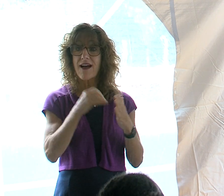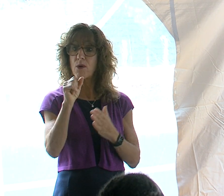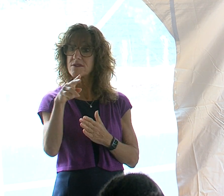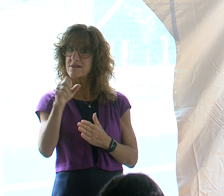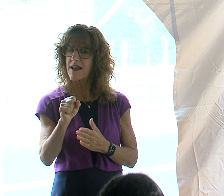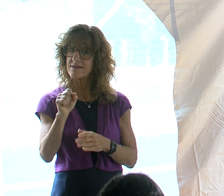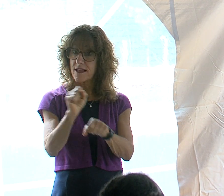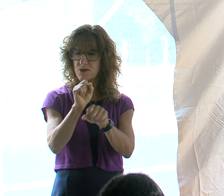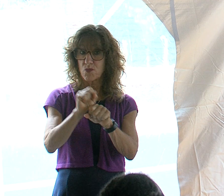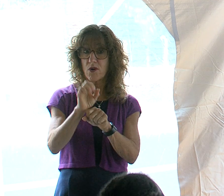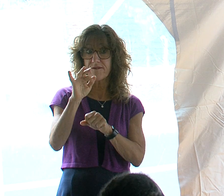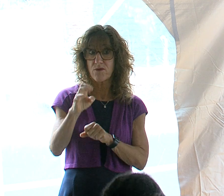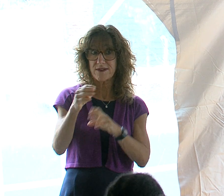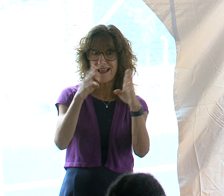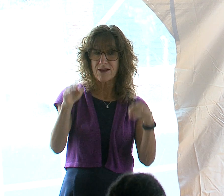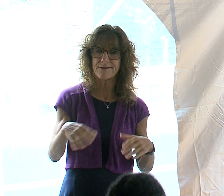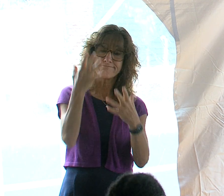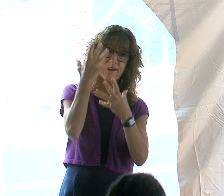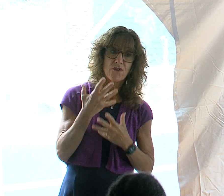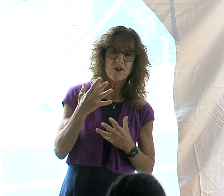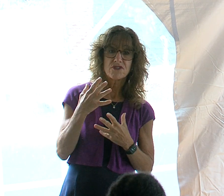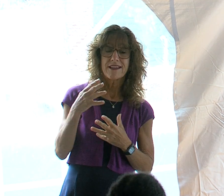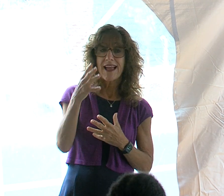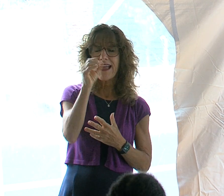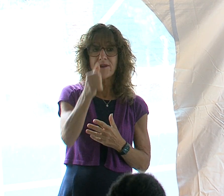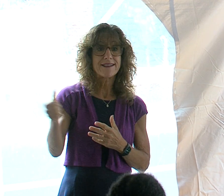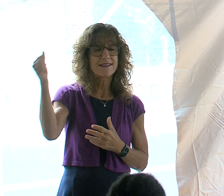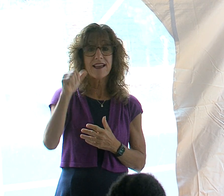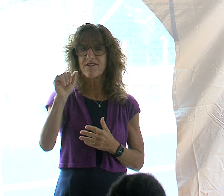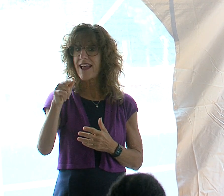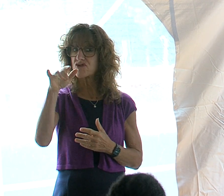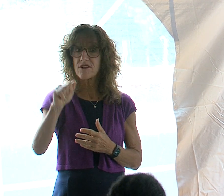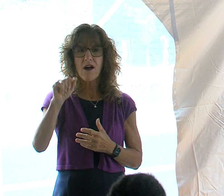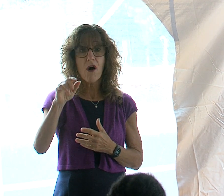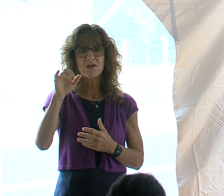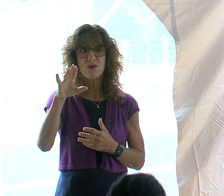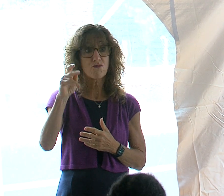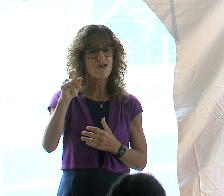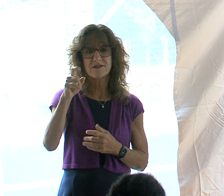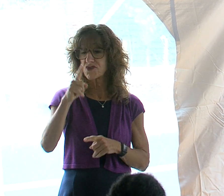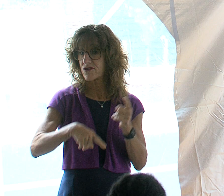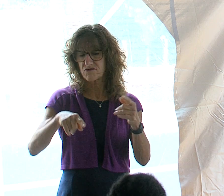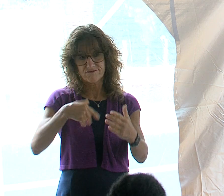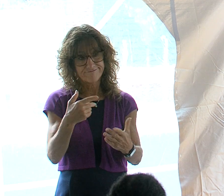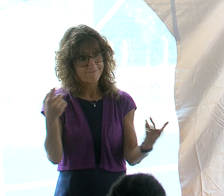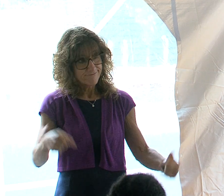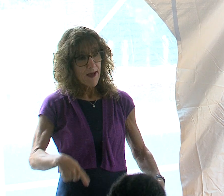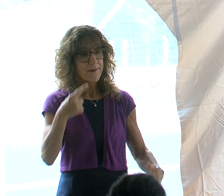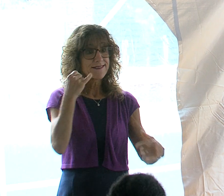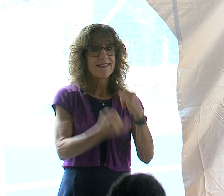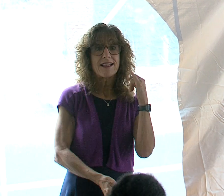housing. Unfortunately, County Executive Angela Alsobrooks could not be here with us today due to a last-minute conflict, but